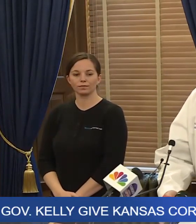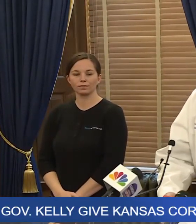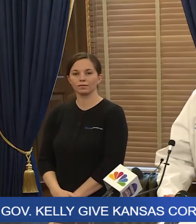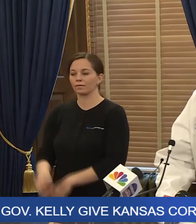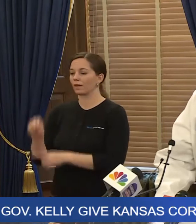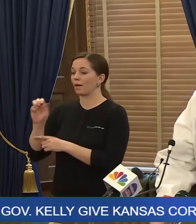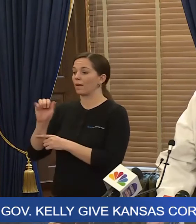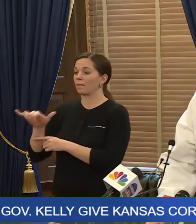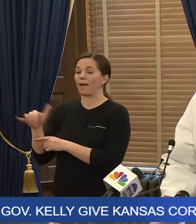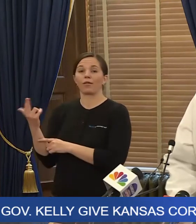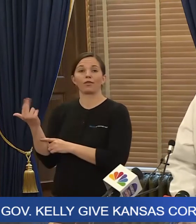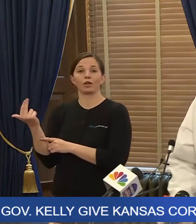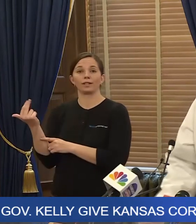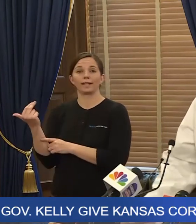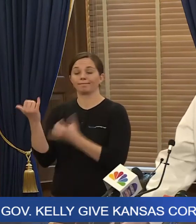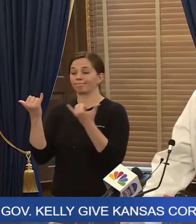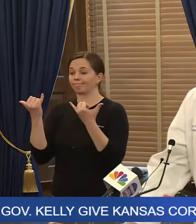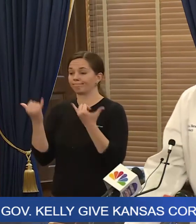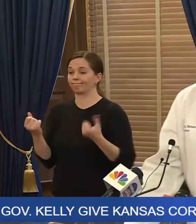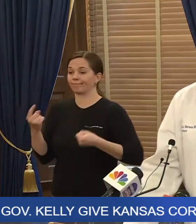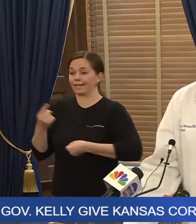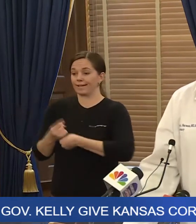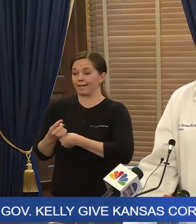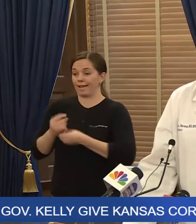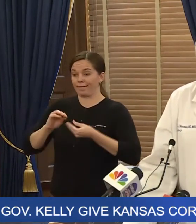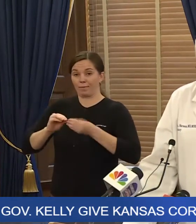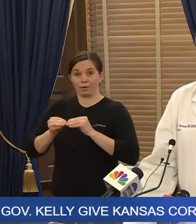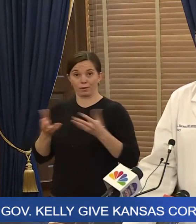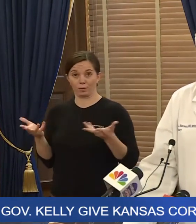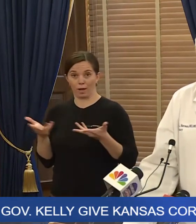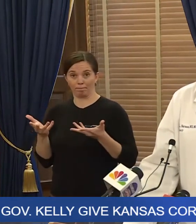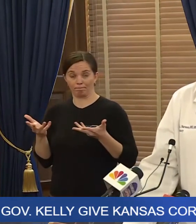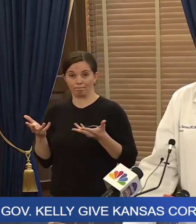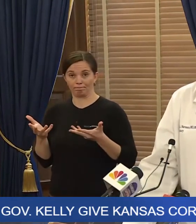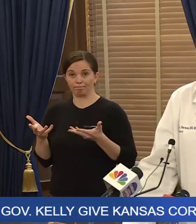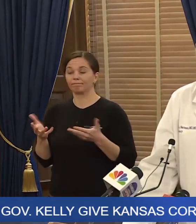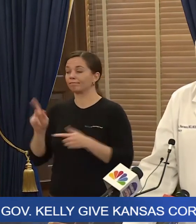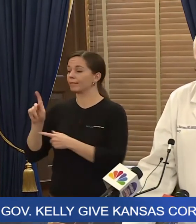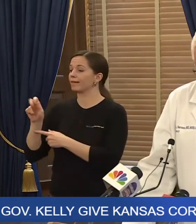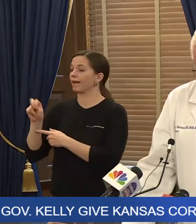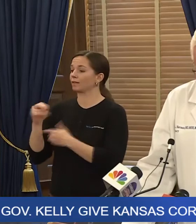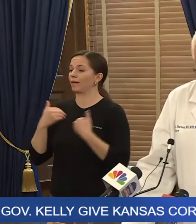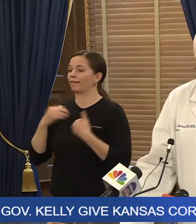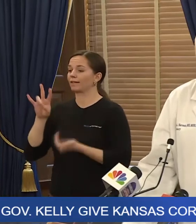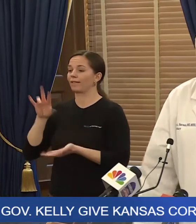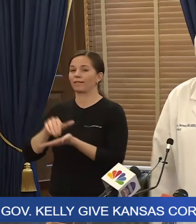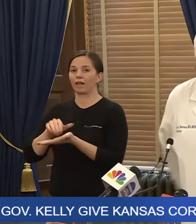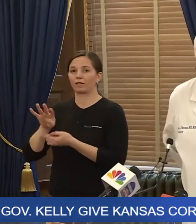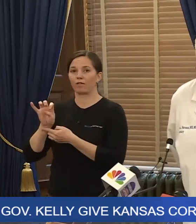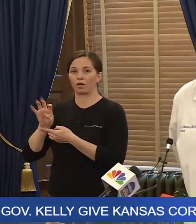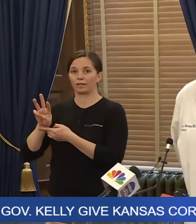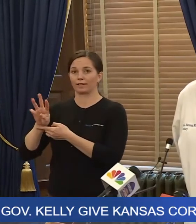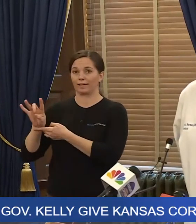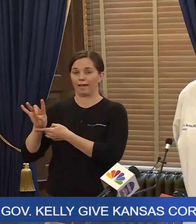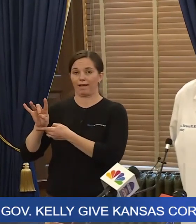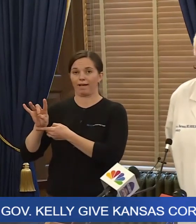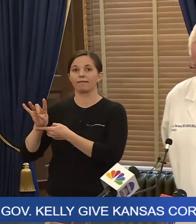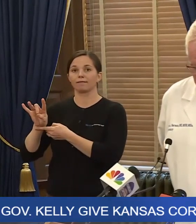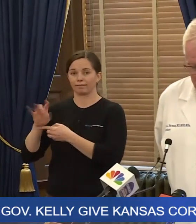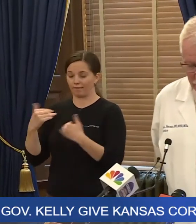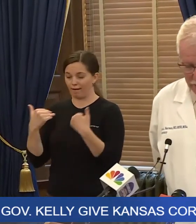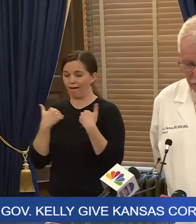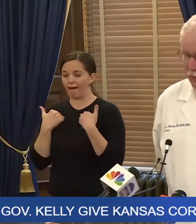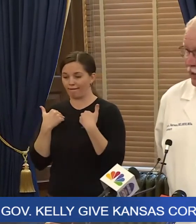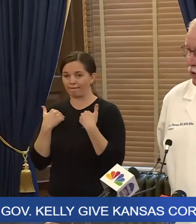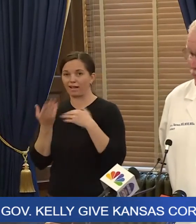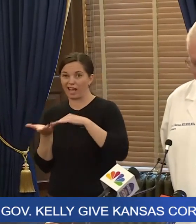May 13th. Today's case numbers are that in the state of Kansas we have 7,468 positive cases, which